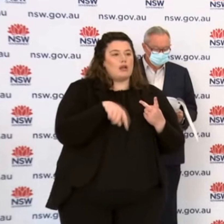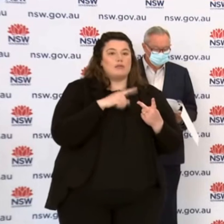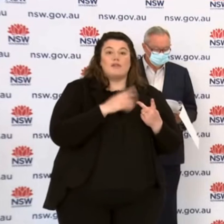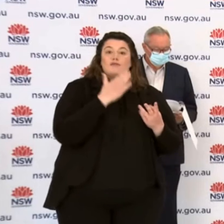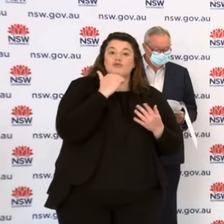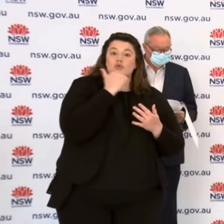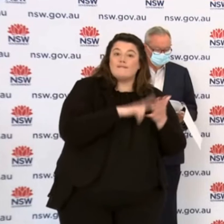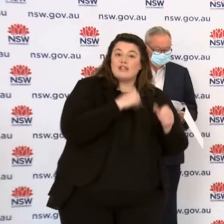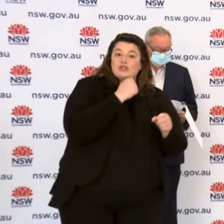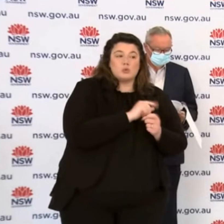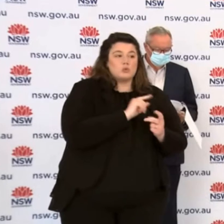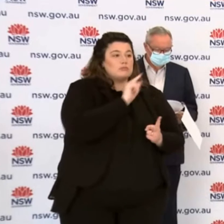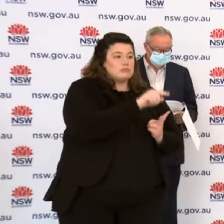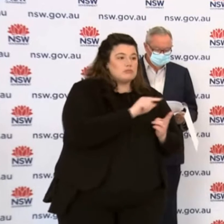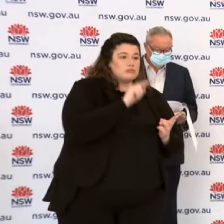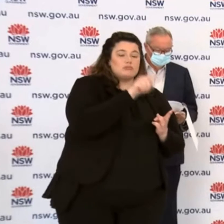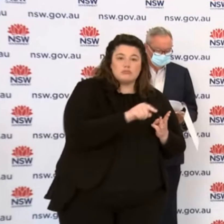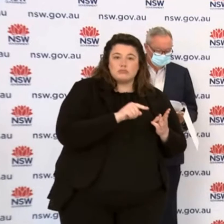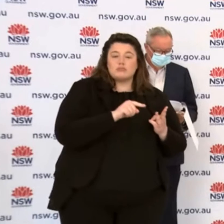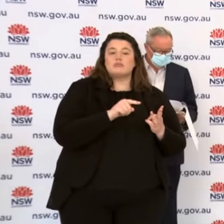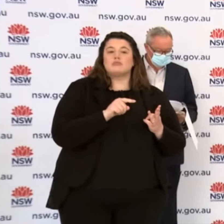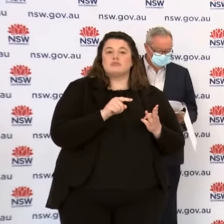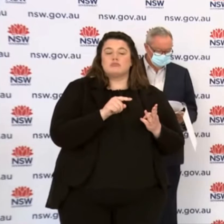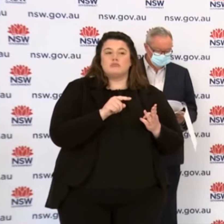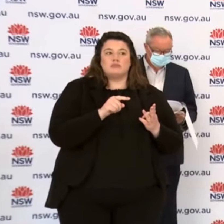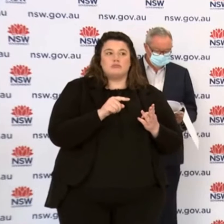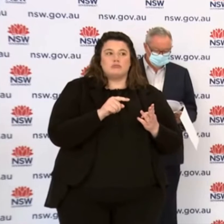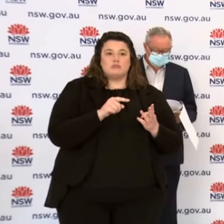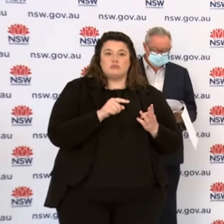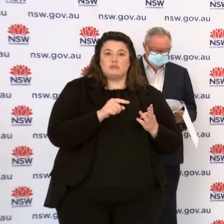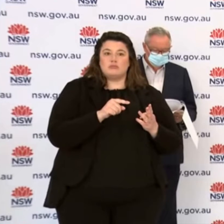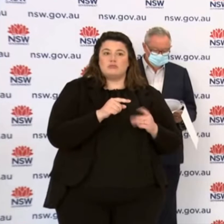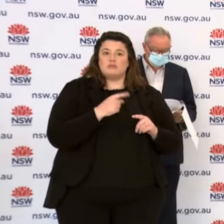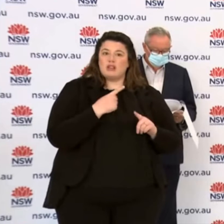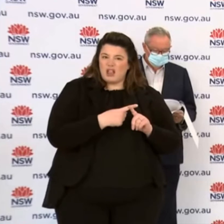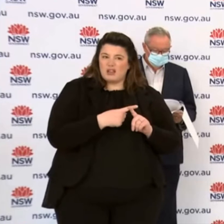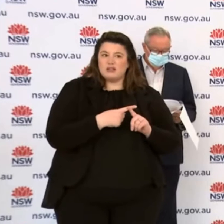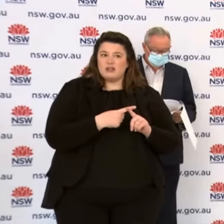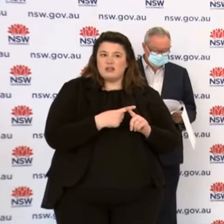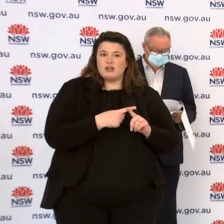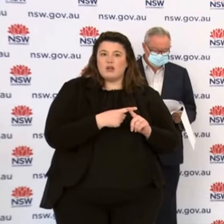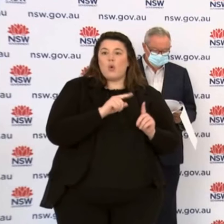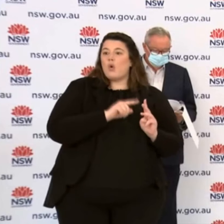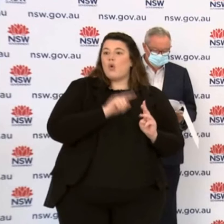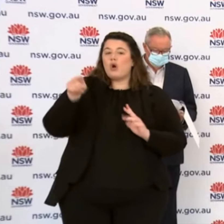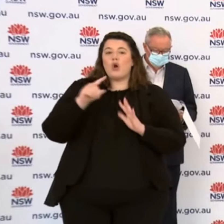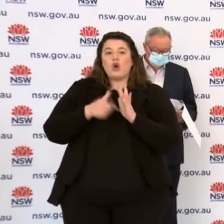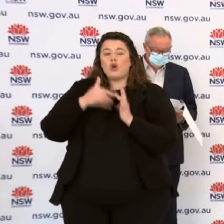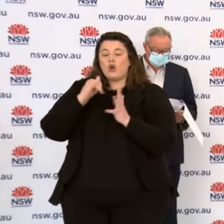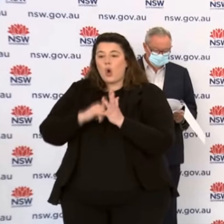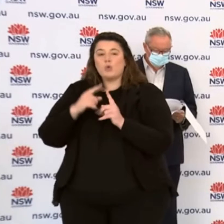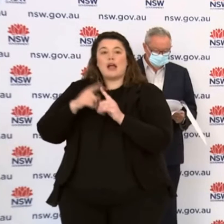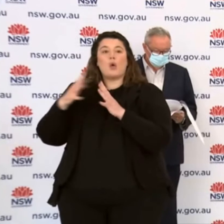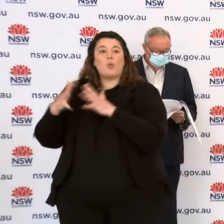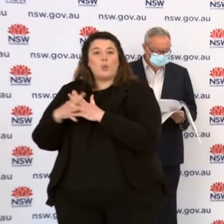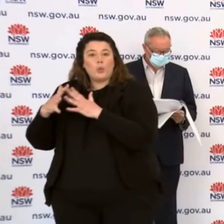and vegetables, or whether that is going to a supermarket or another smaller store, and then they